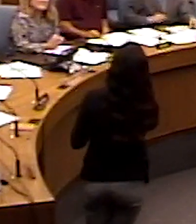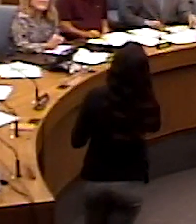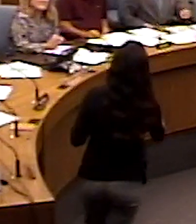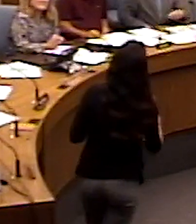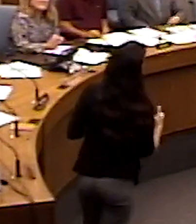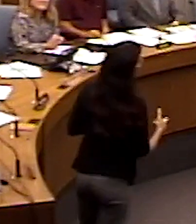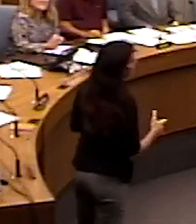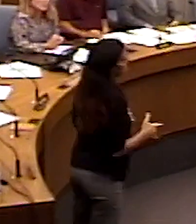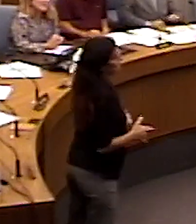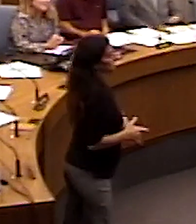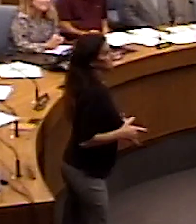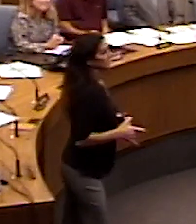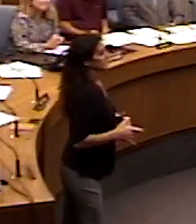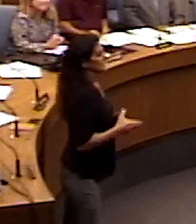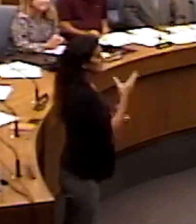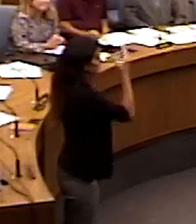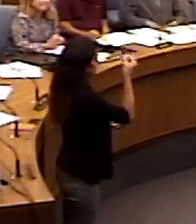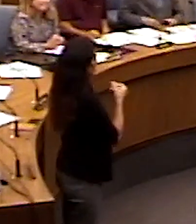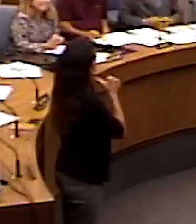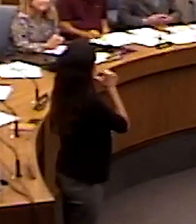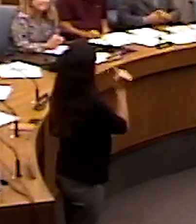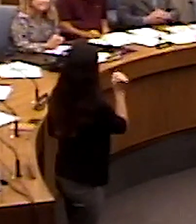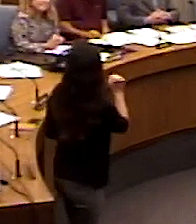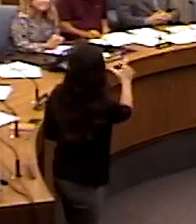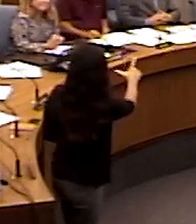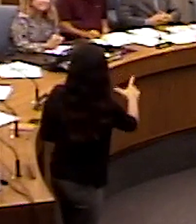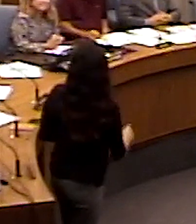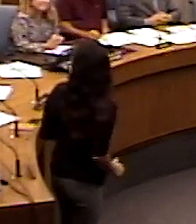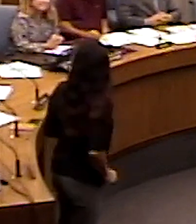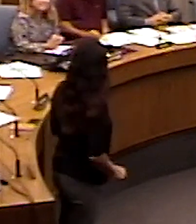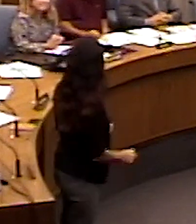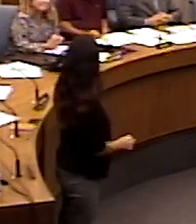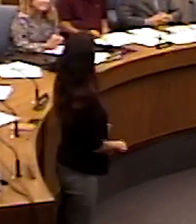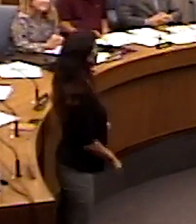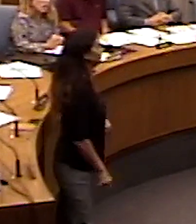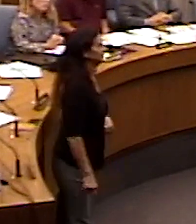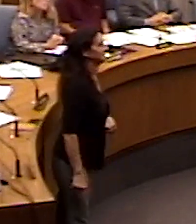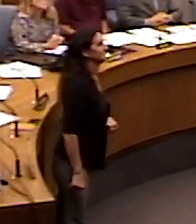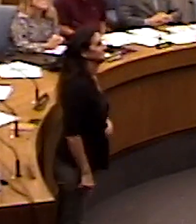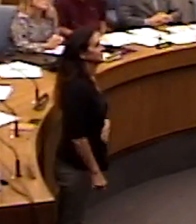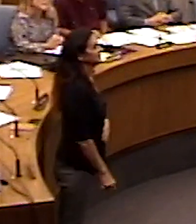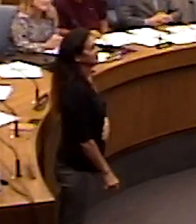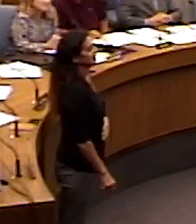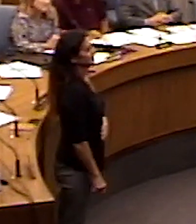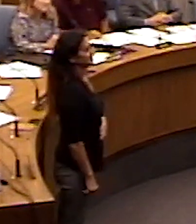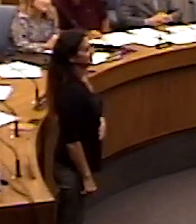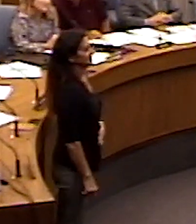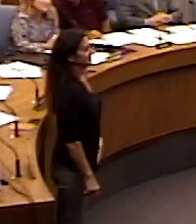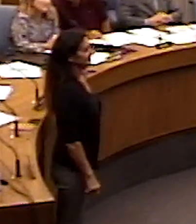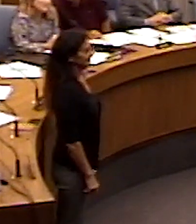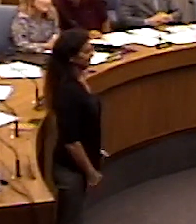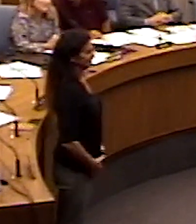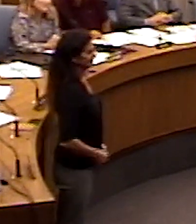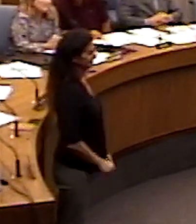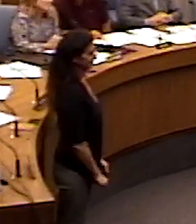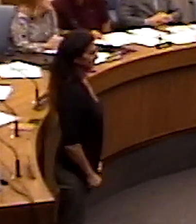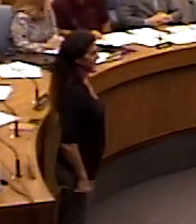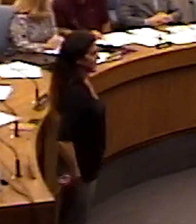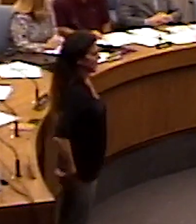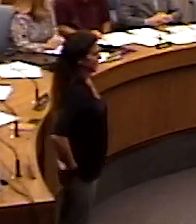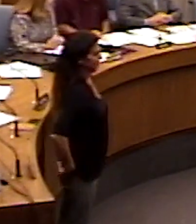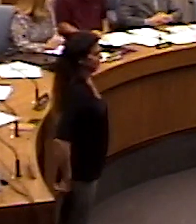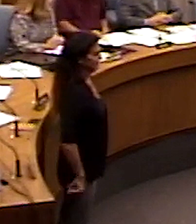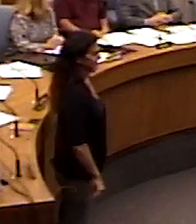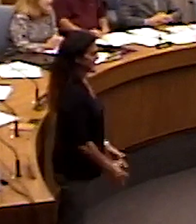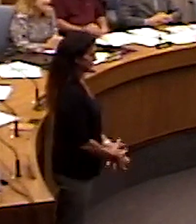she prefers. Okay. Informed it's not ASL. Oh, okay. Let me tell you, it's different